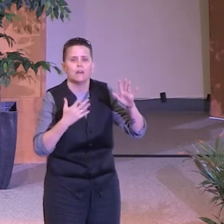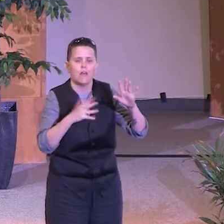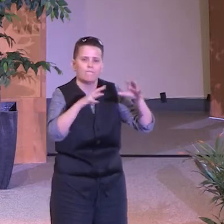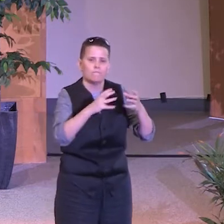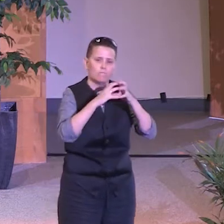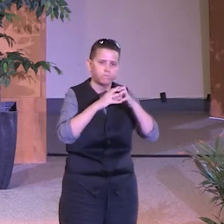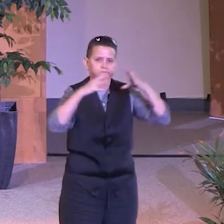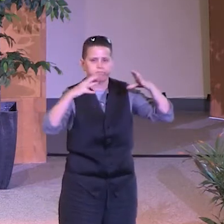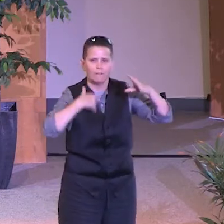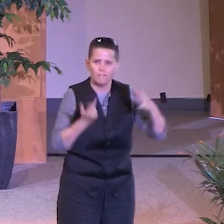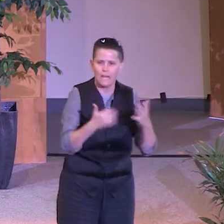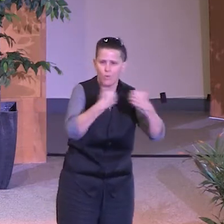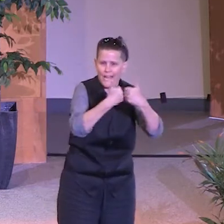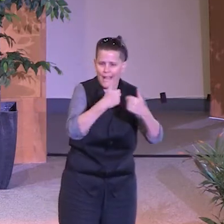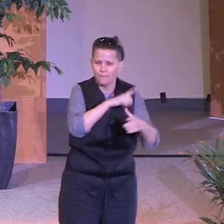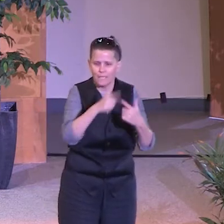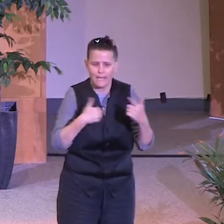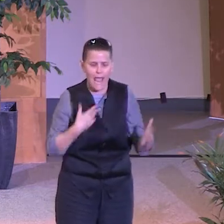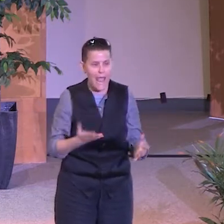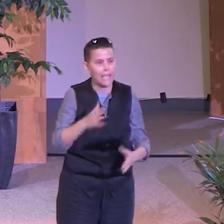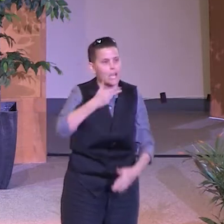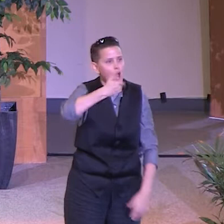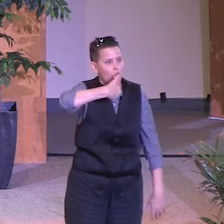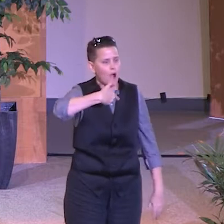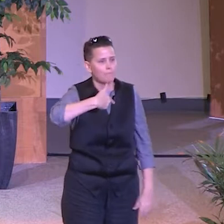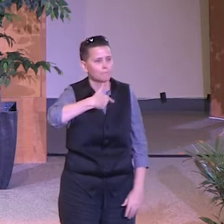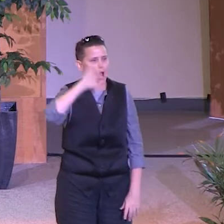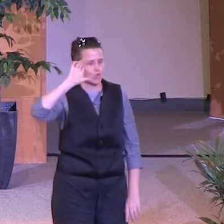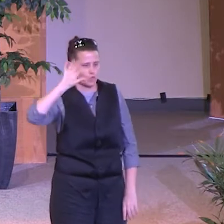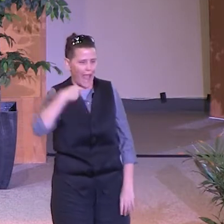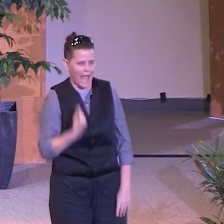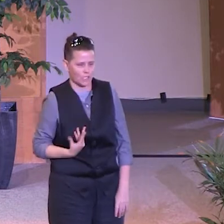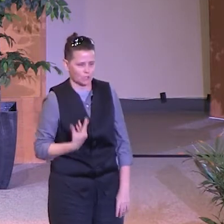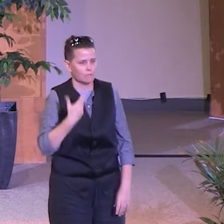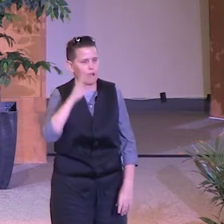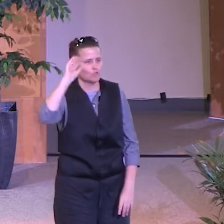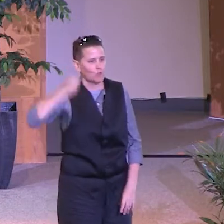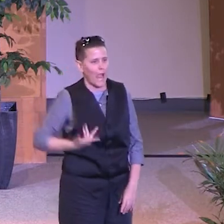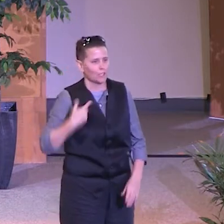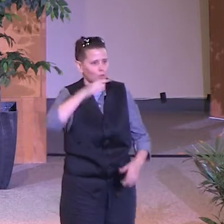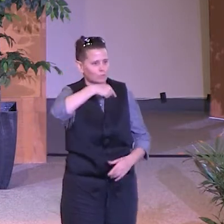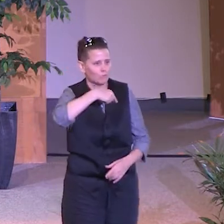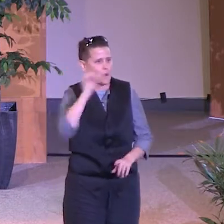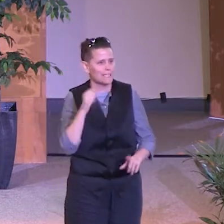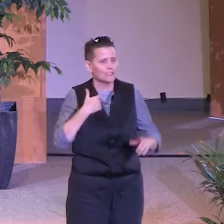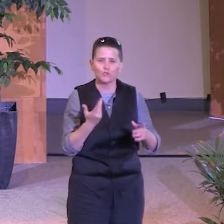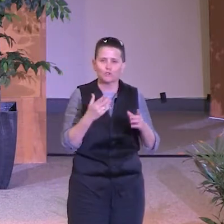a drag queen story time, so you do not want to miss. Who knows what those stories are going to be, so you might want to show